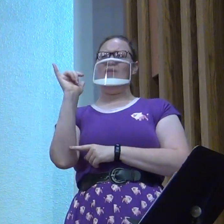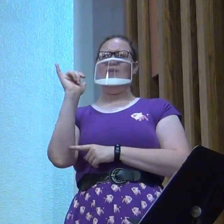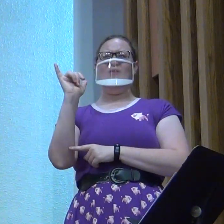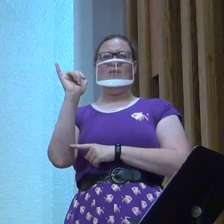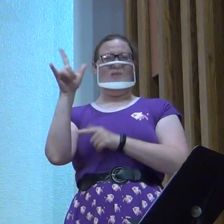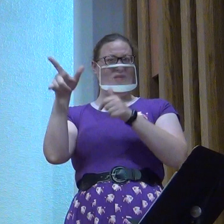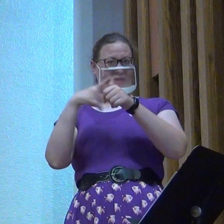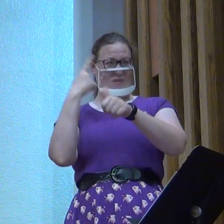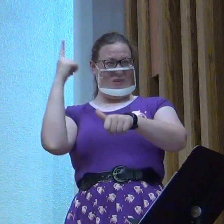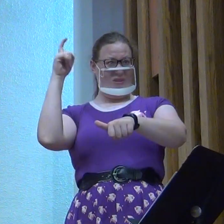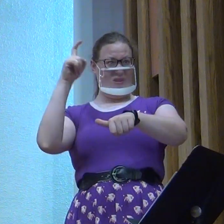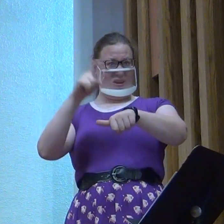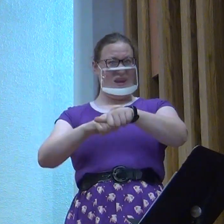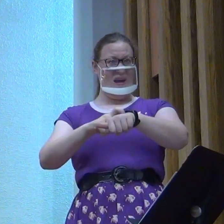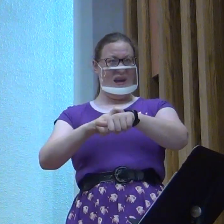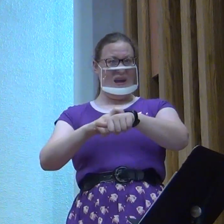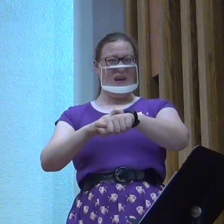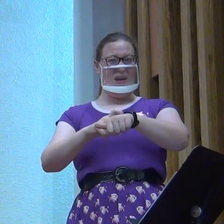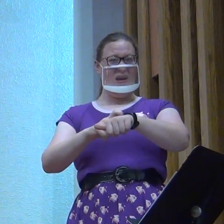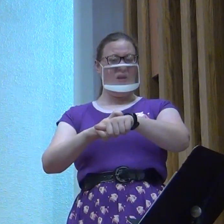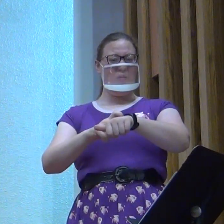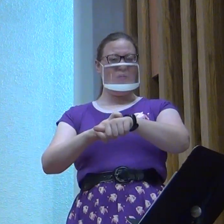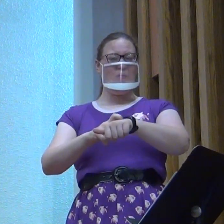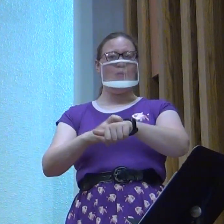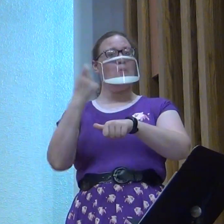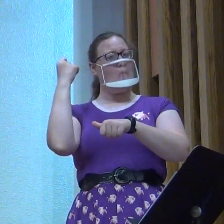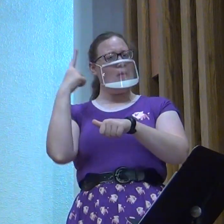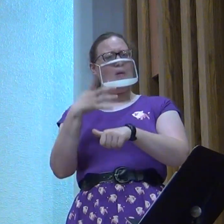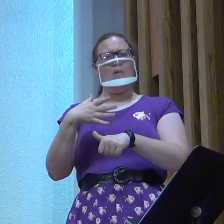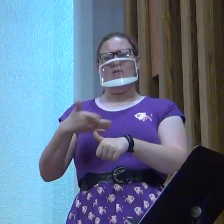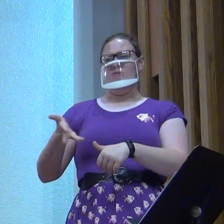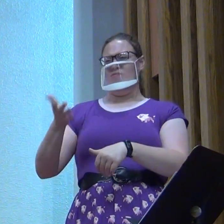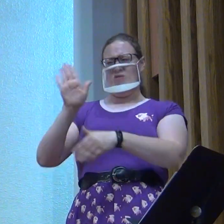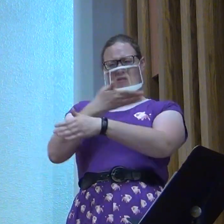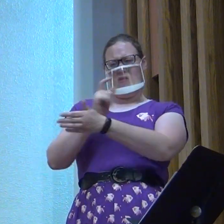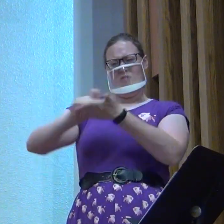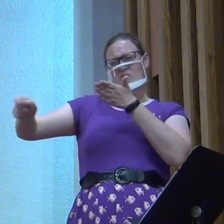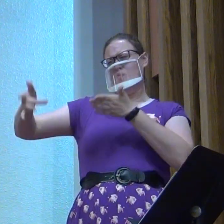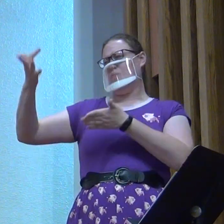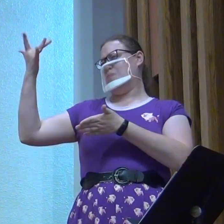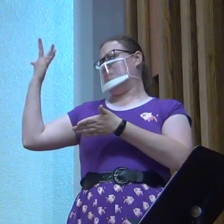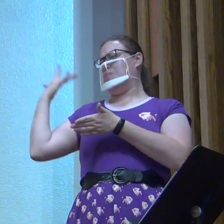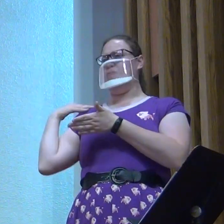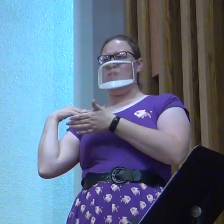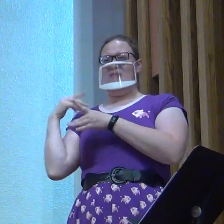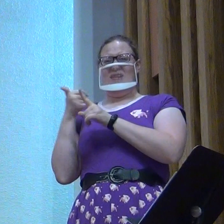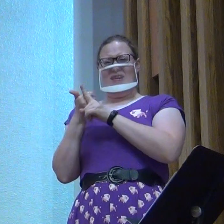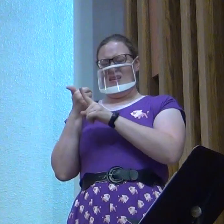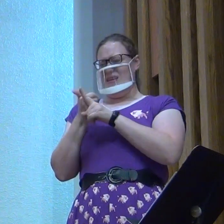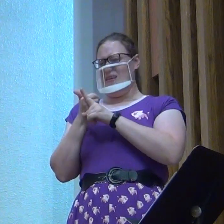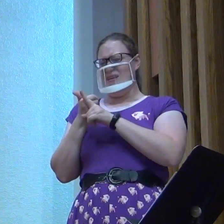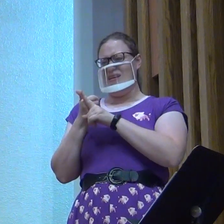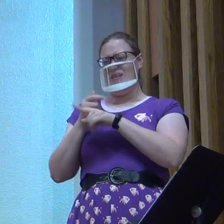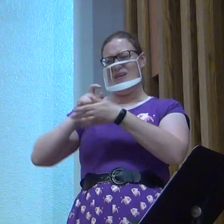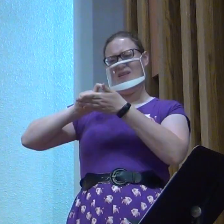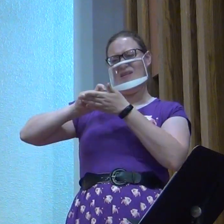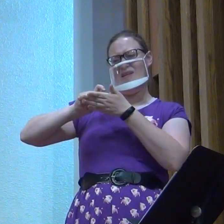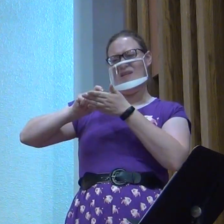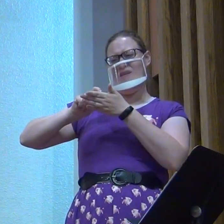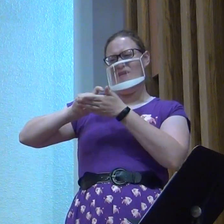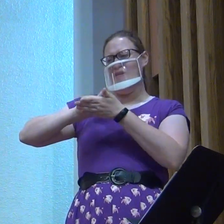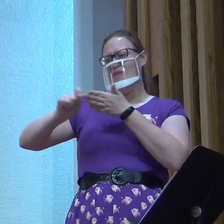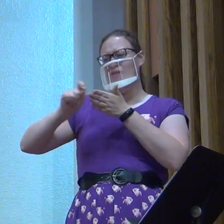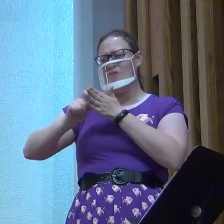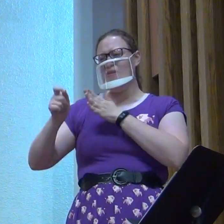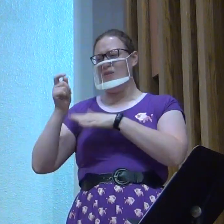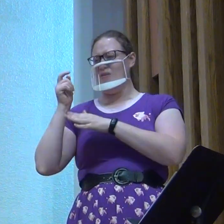for the very first time. Now, this is a very old song. It came out as a single in